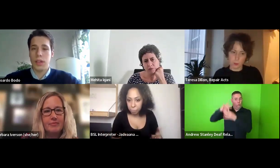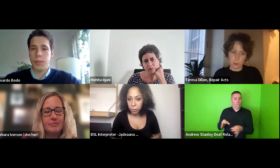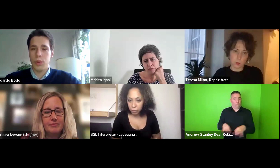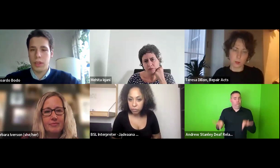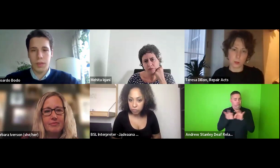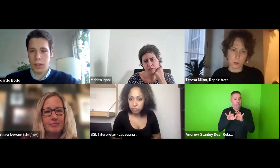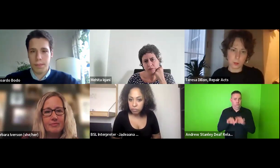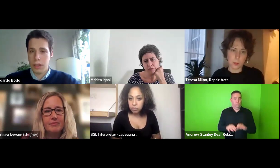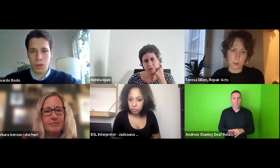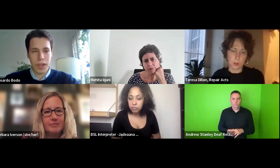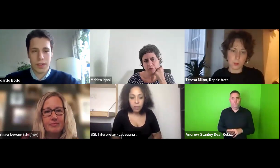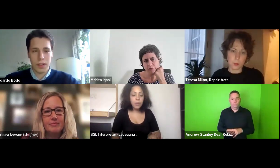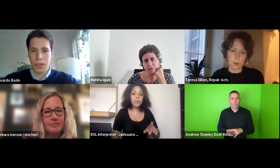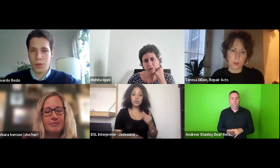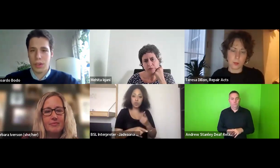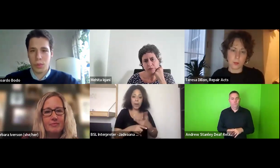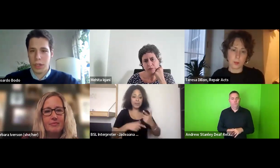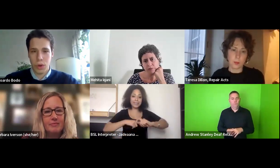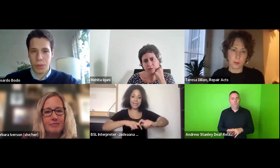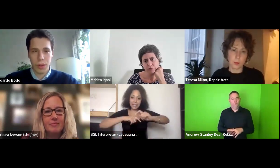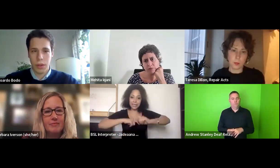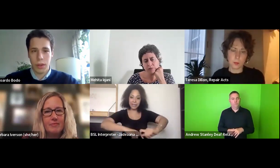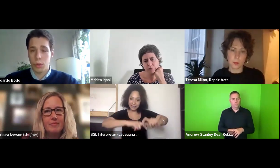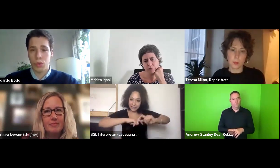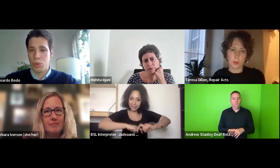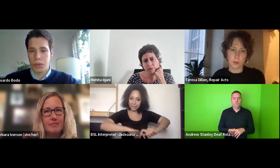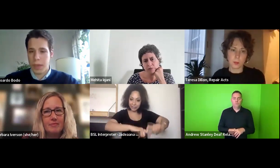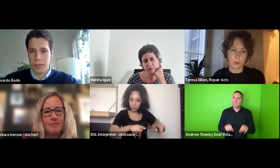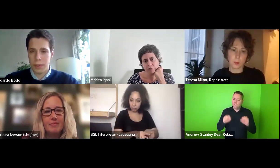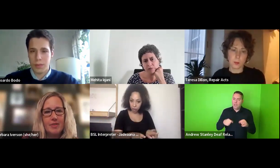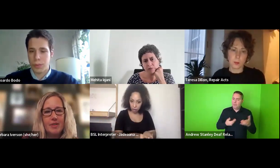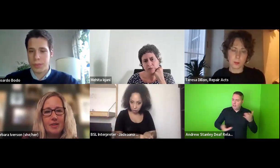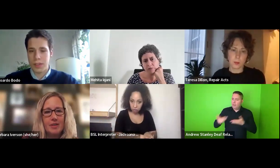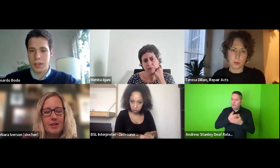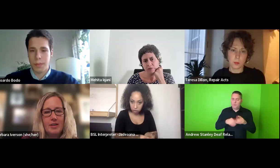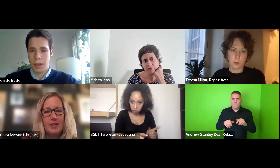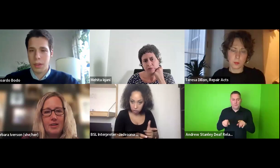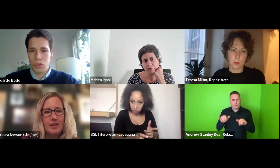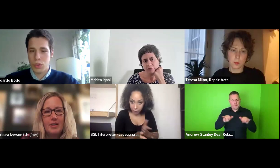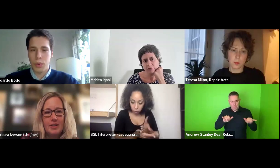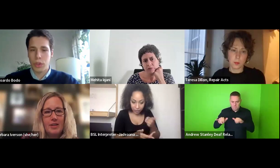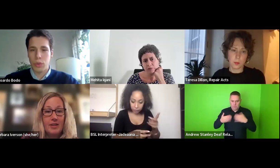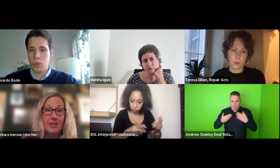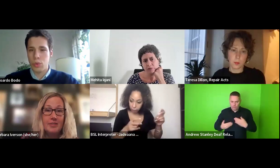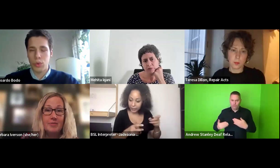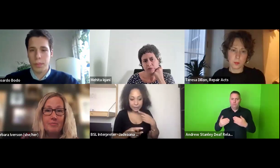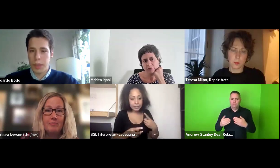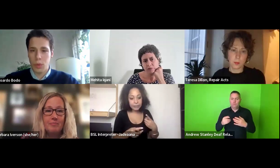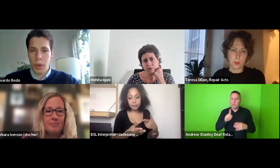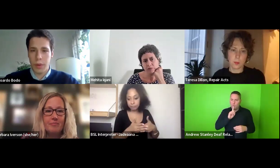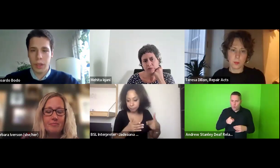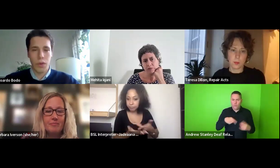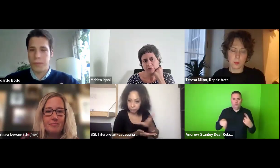is unsustainable. And even many of us here in the global north also do not benefit from this system. So it's important